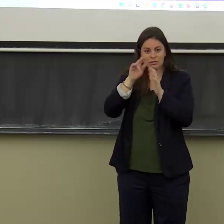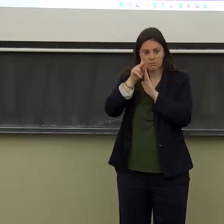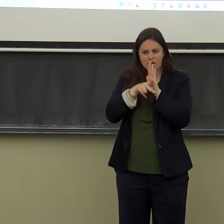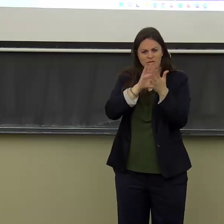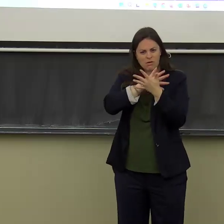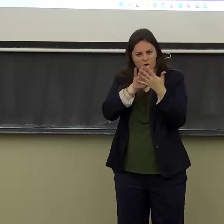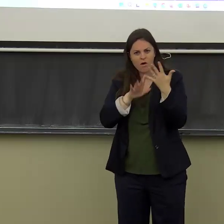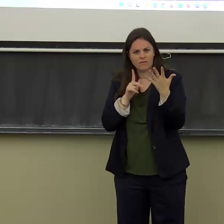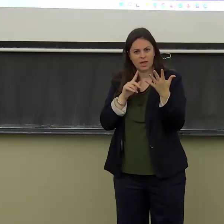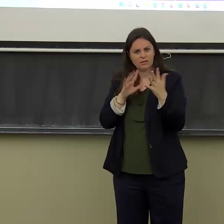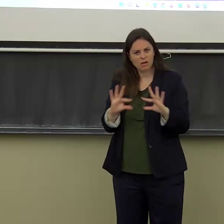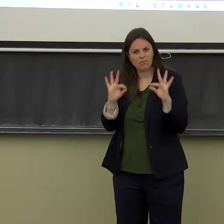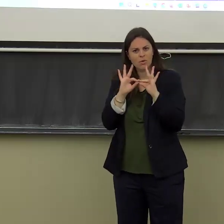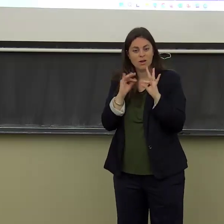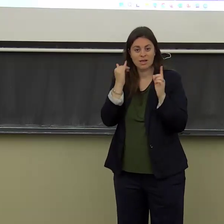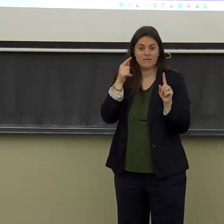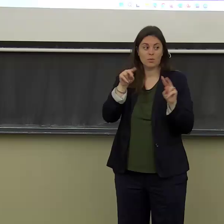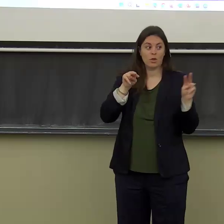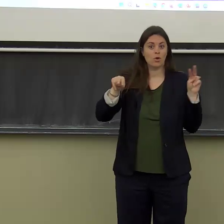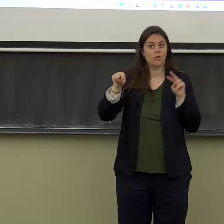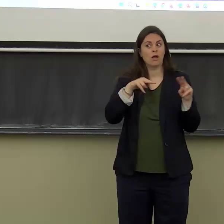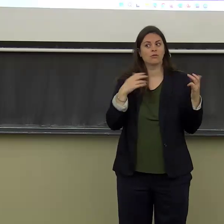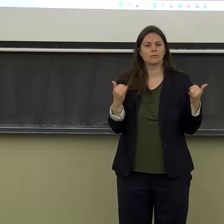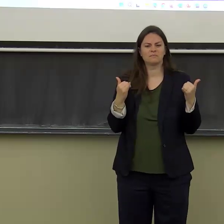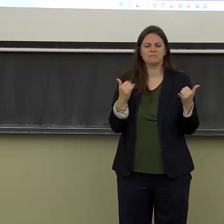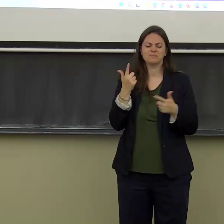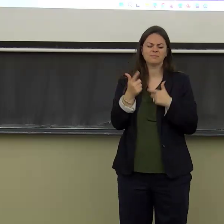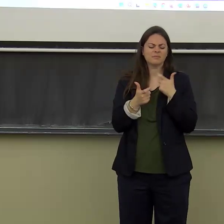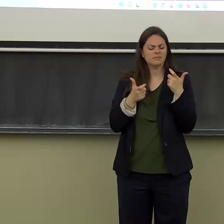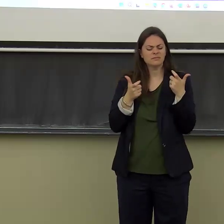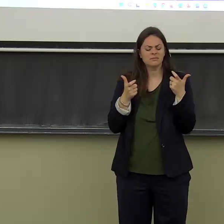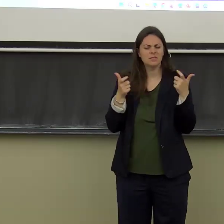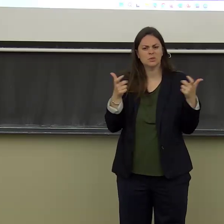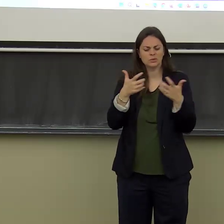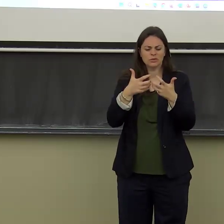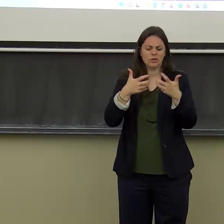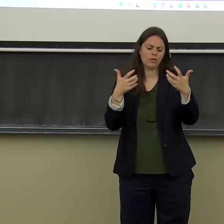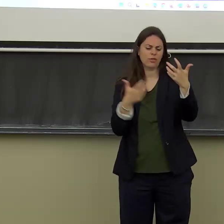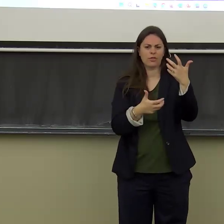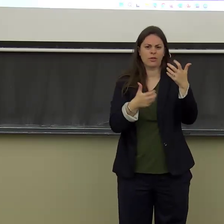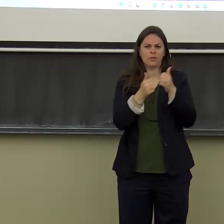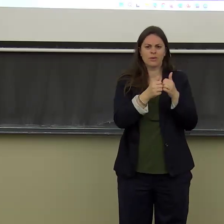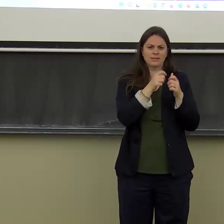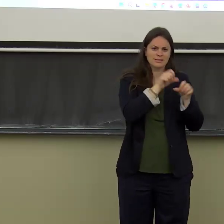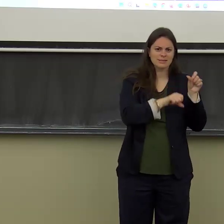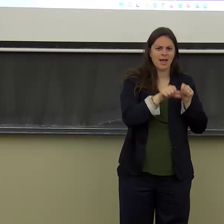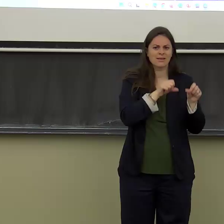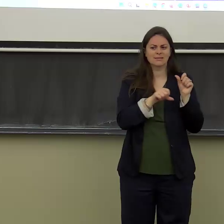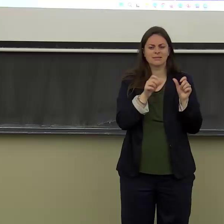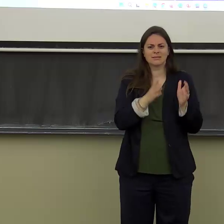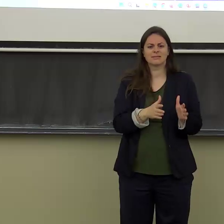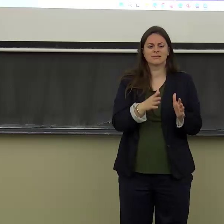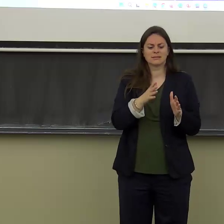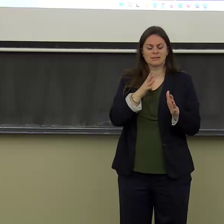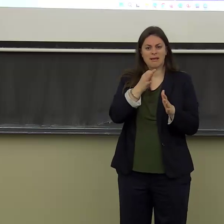would offer, if you look around you right now, there's a massive disenchantment with science. There's a massive disenchantment with experts. And there's a reason